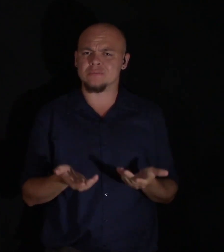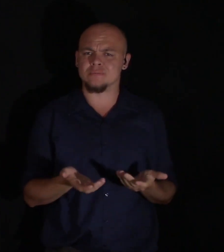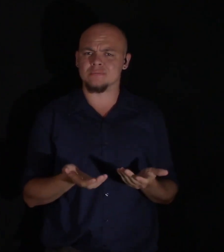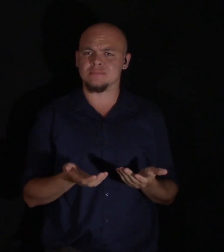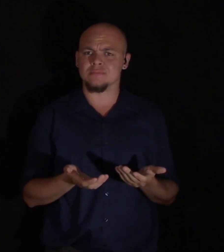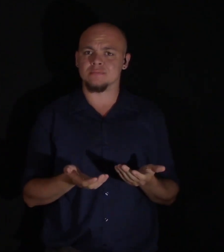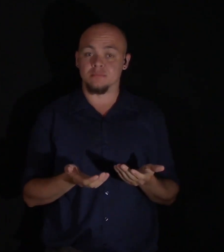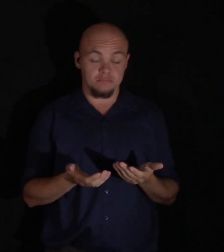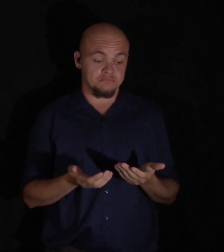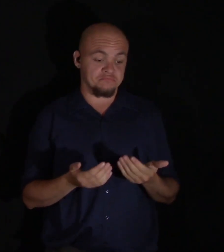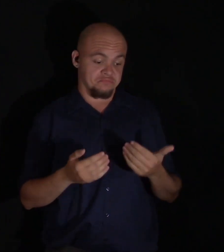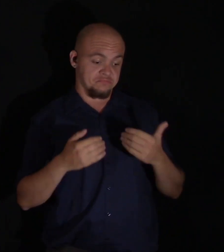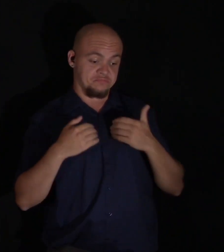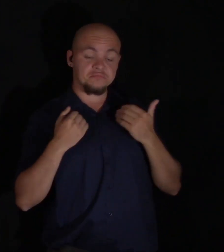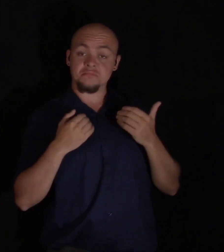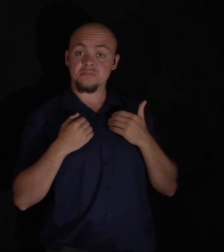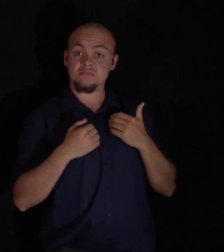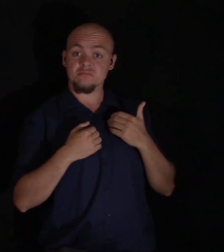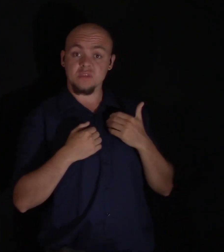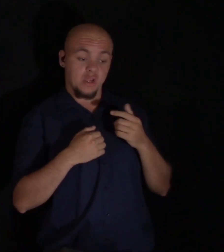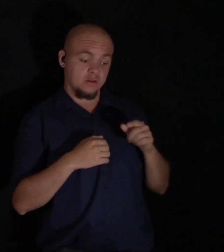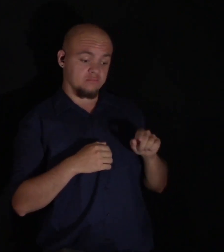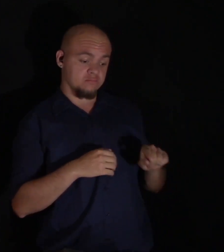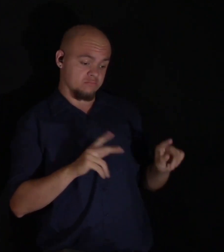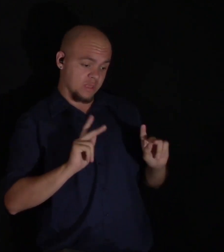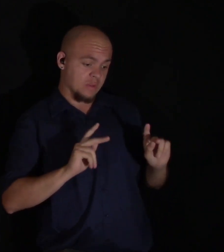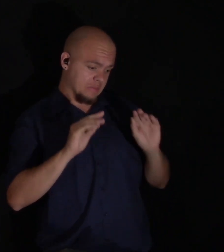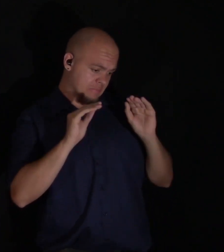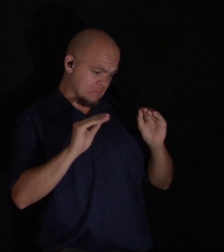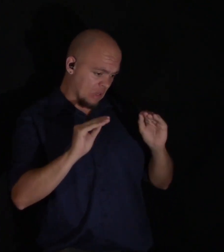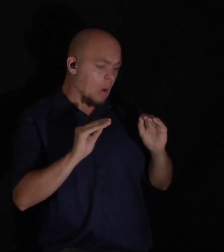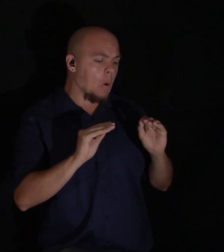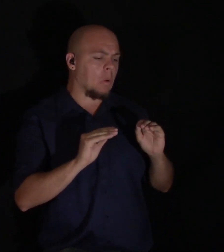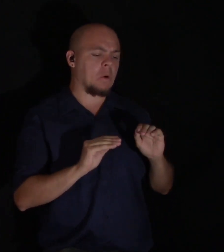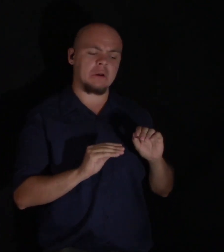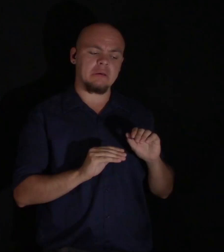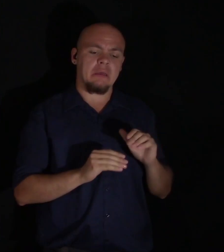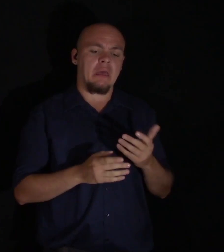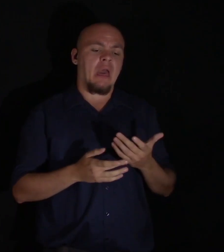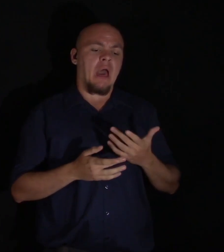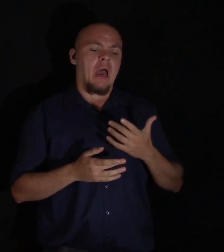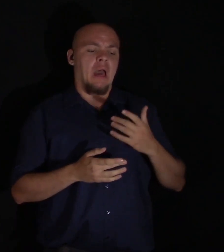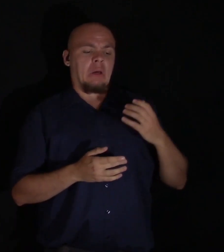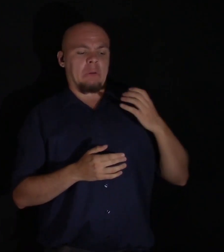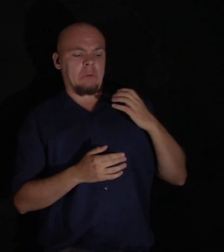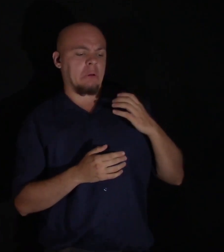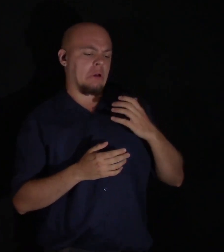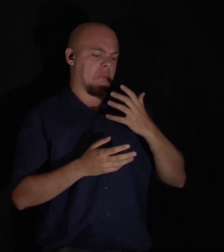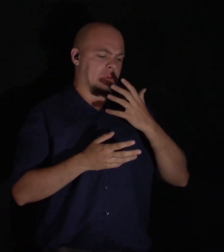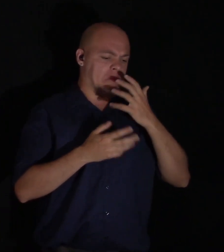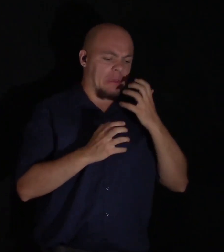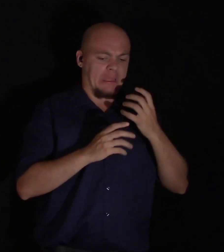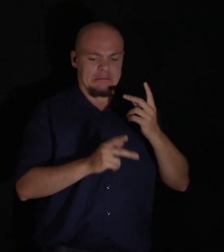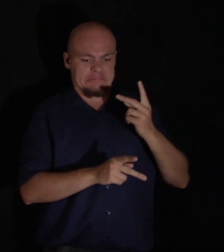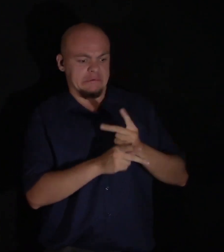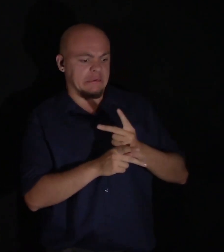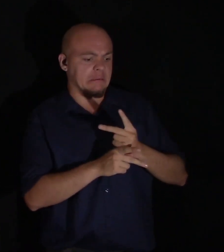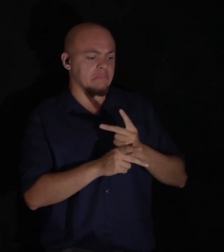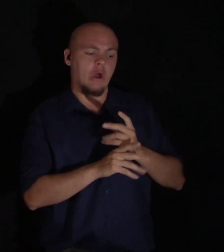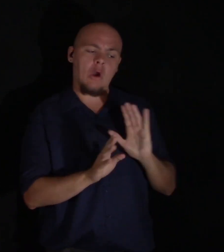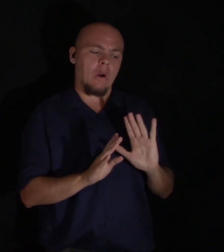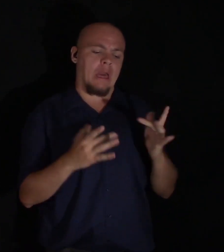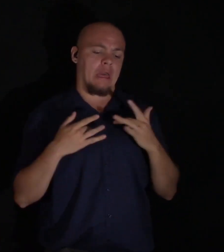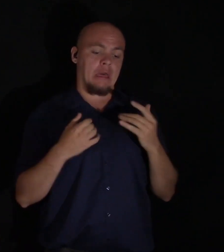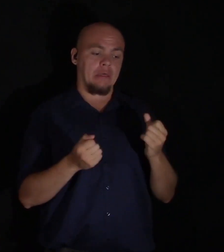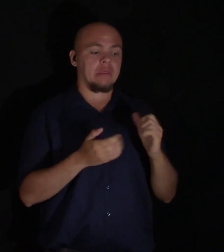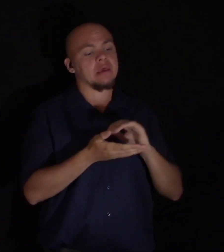We are taught from a young age that it's not healthy to hold a grudge, that the right thing to do is to forgive.